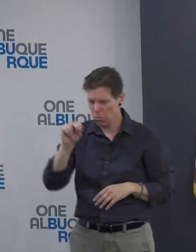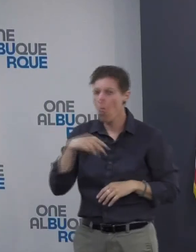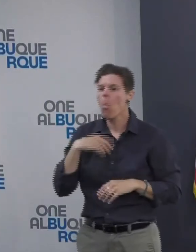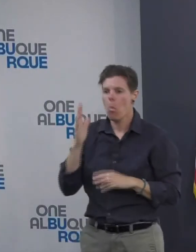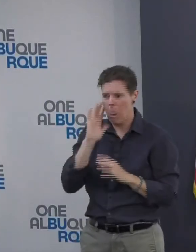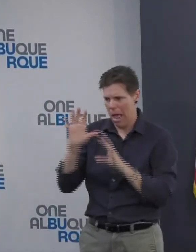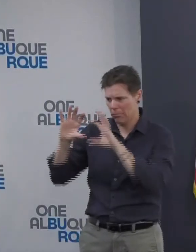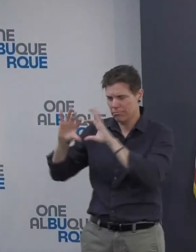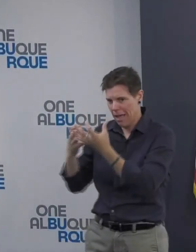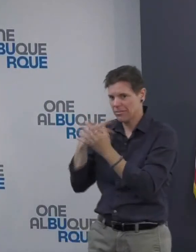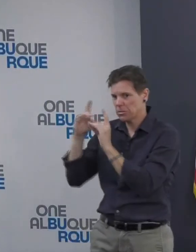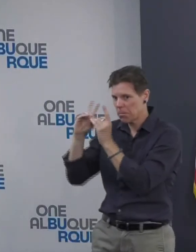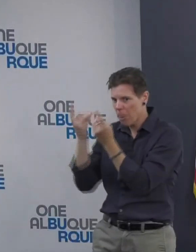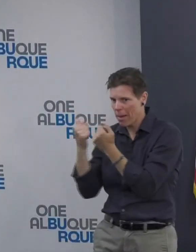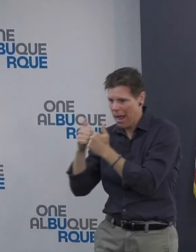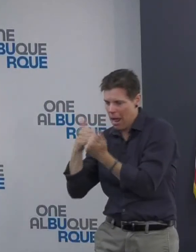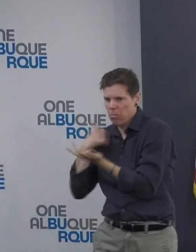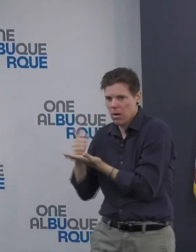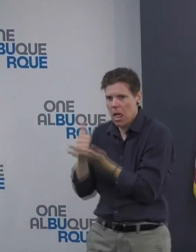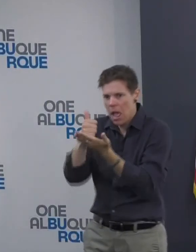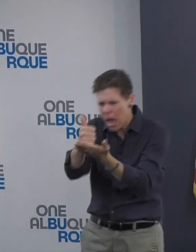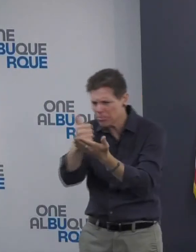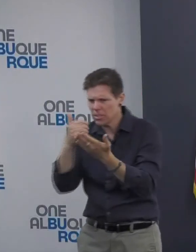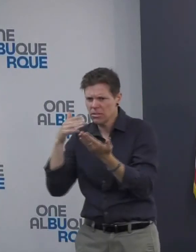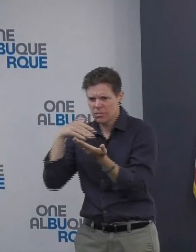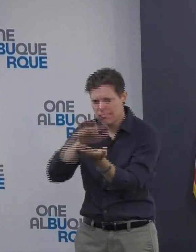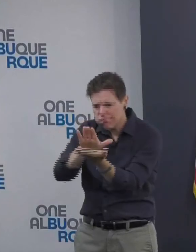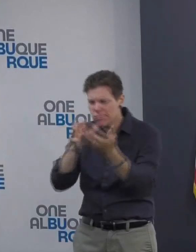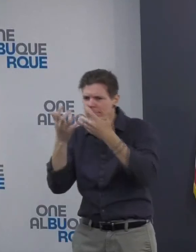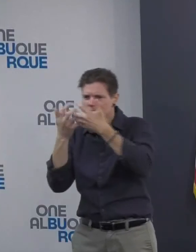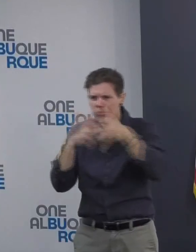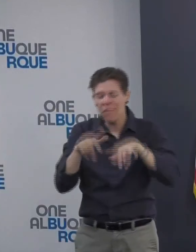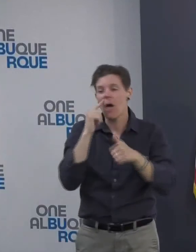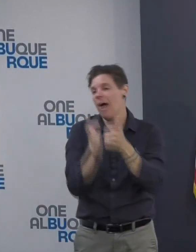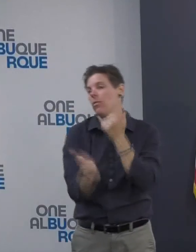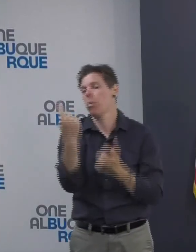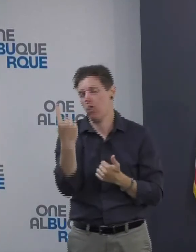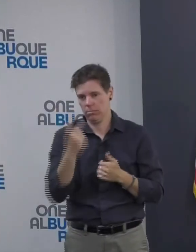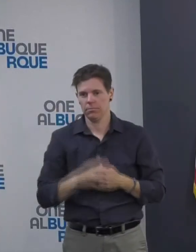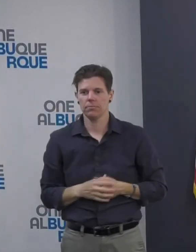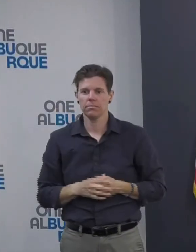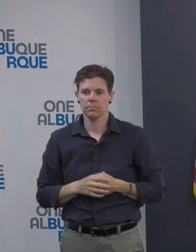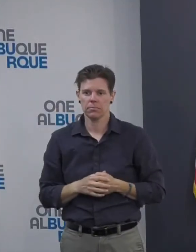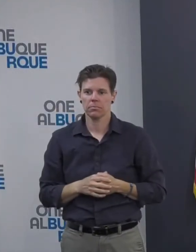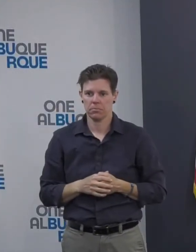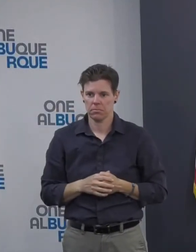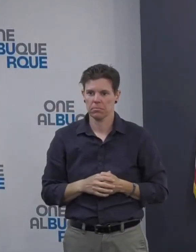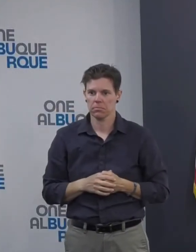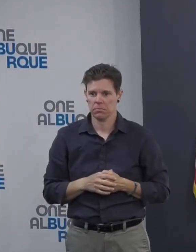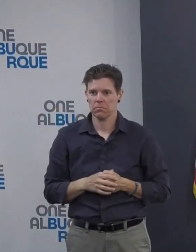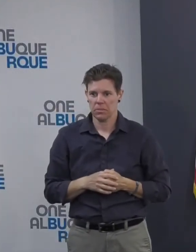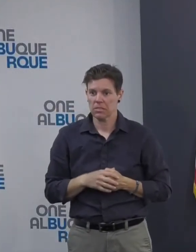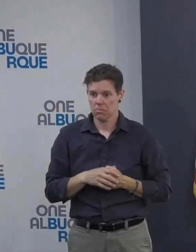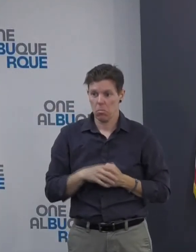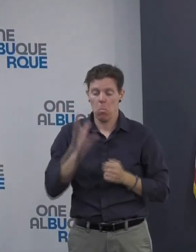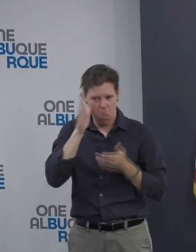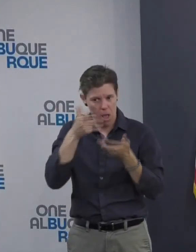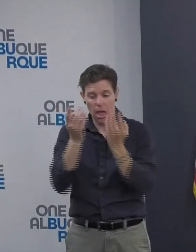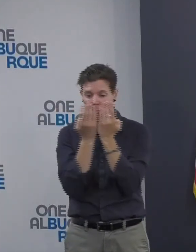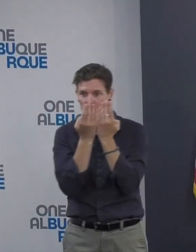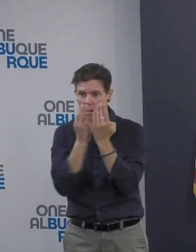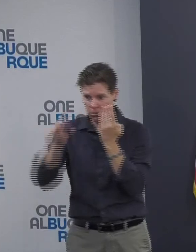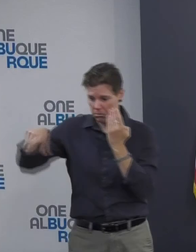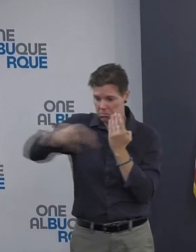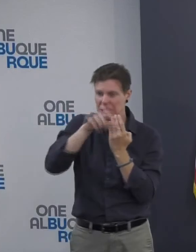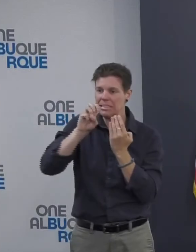So we are opening up sidewalks, given some specifications for outside dining. We also